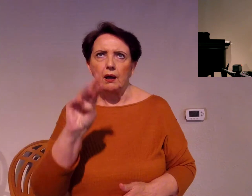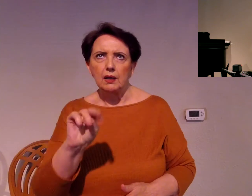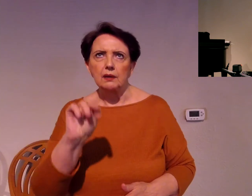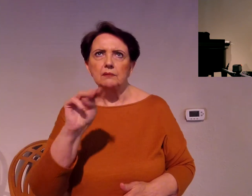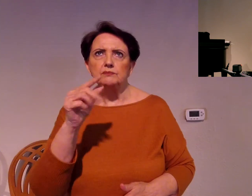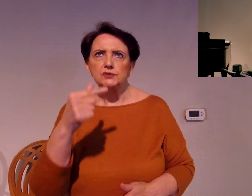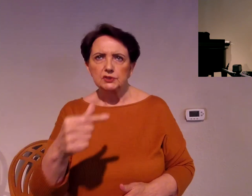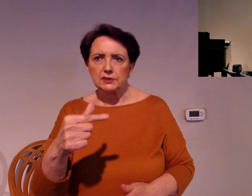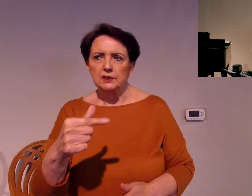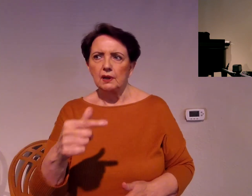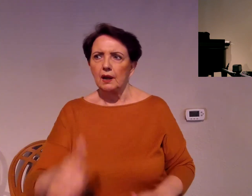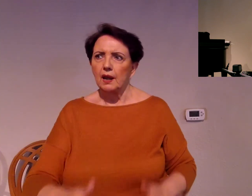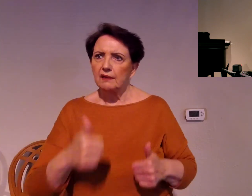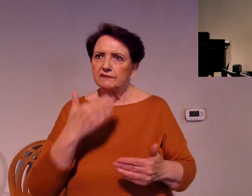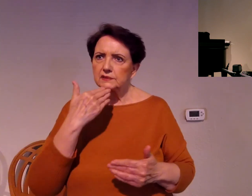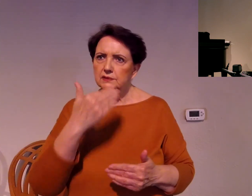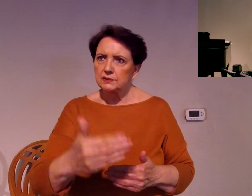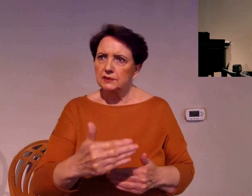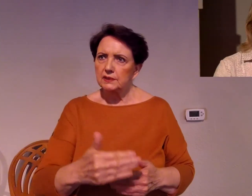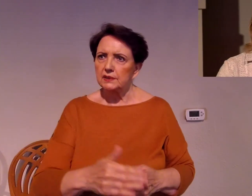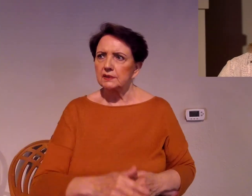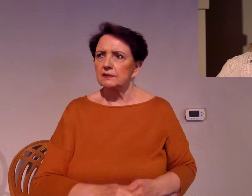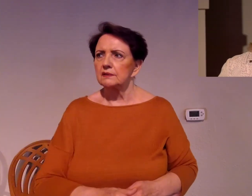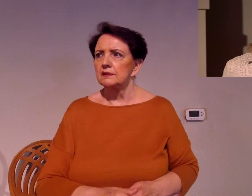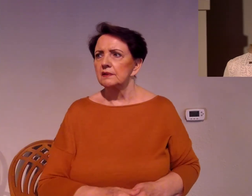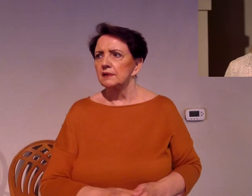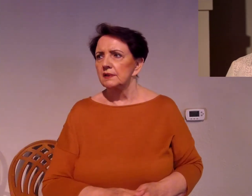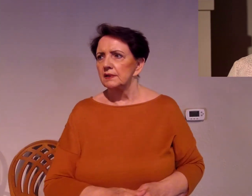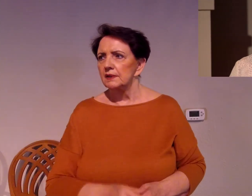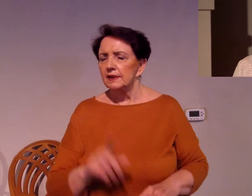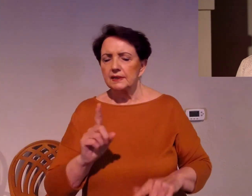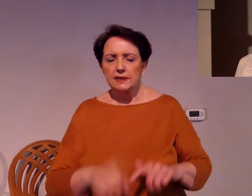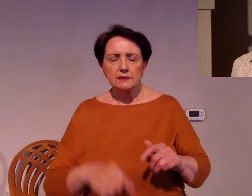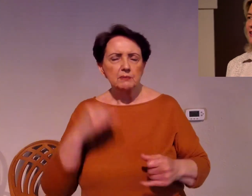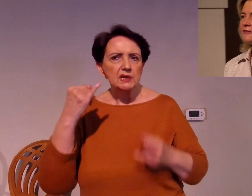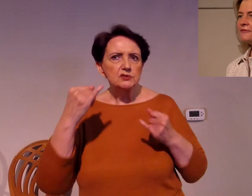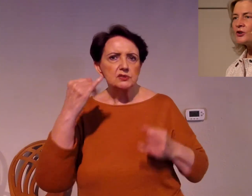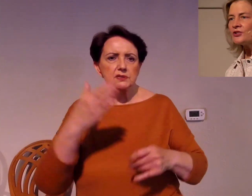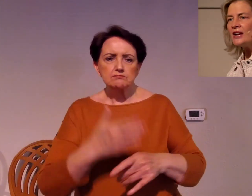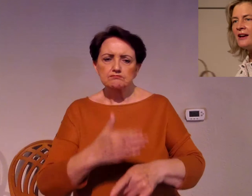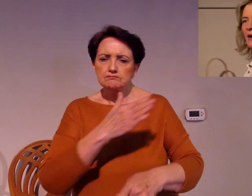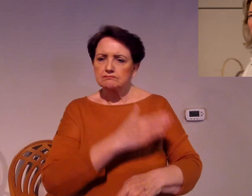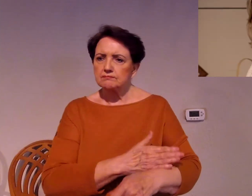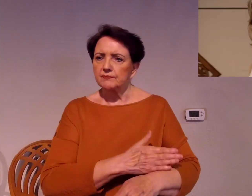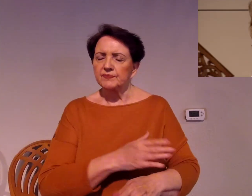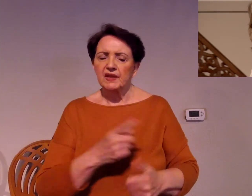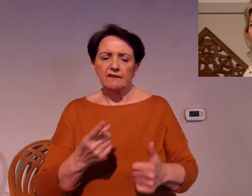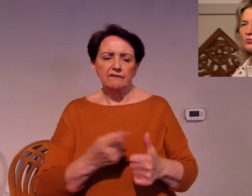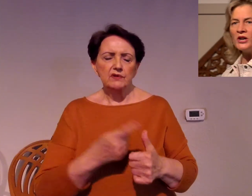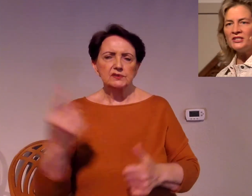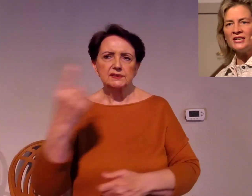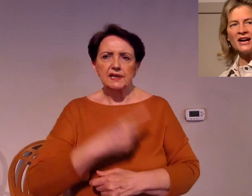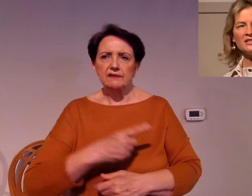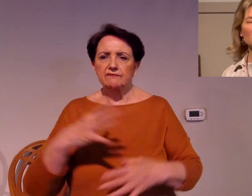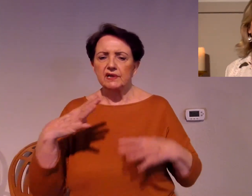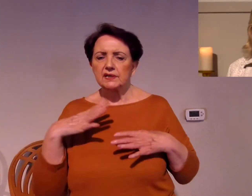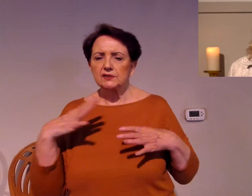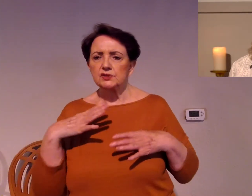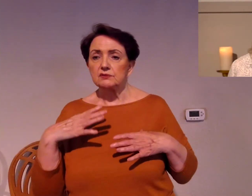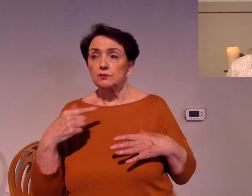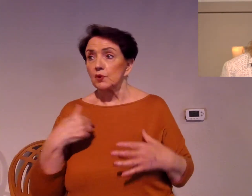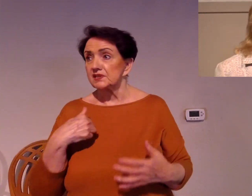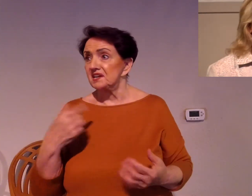is so good. I can't imagine it getting any better. And the first day of my vacation, what did I